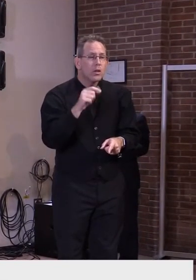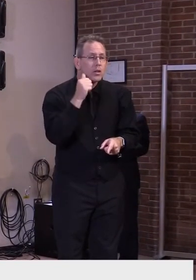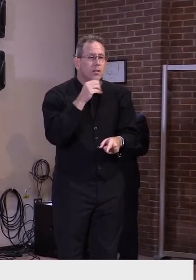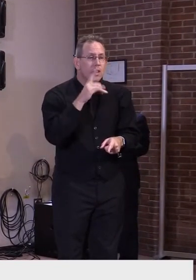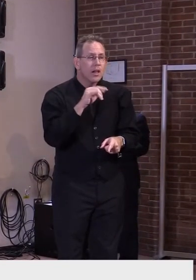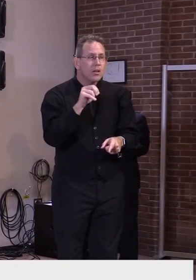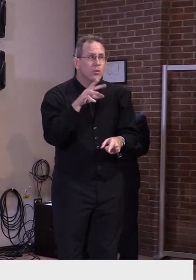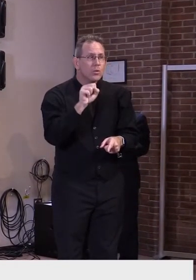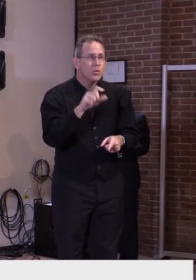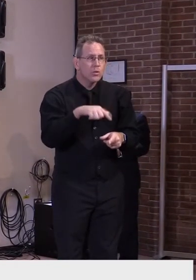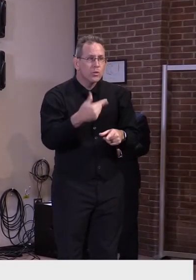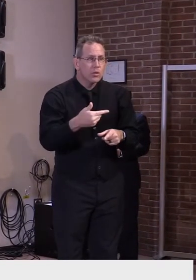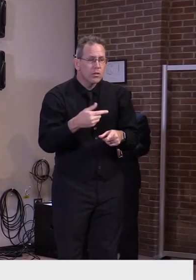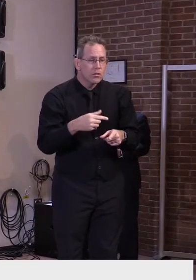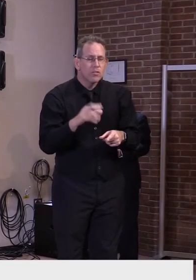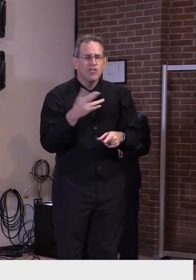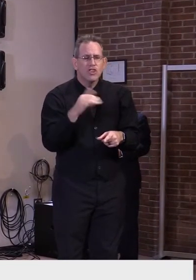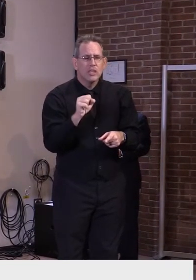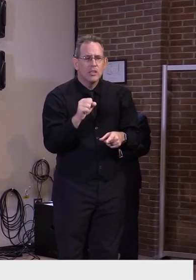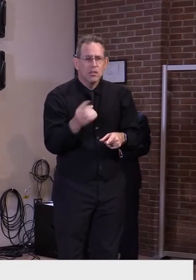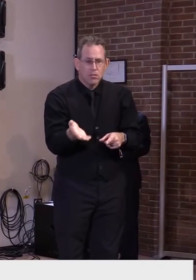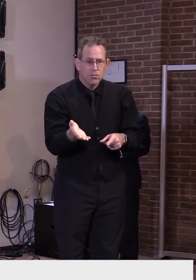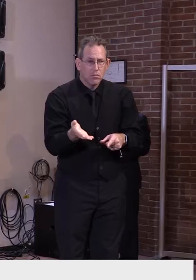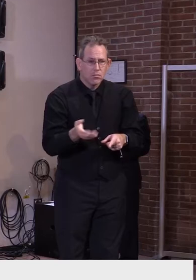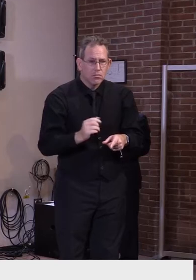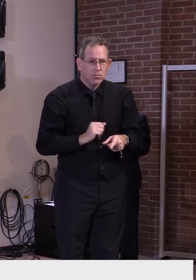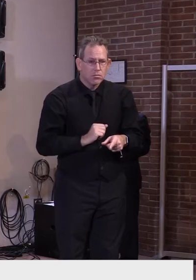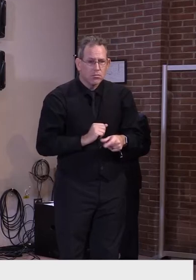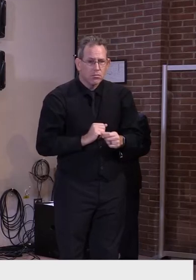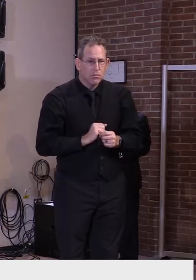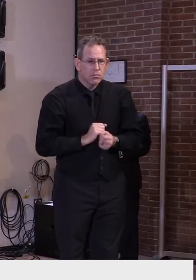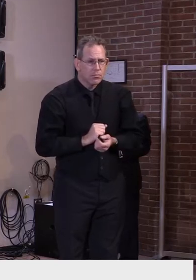Chris, Newport Daily Express.